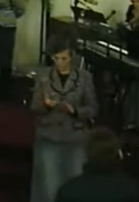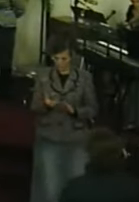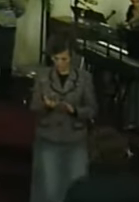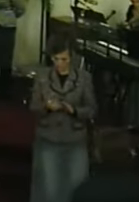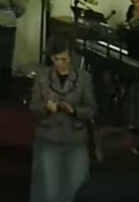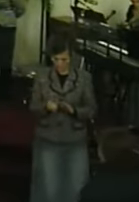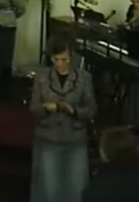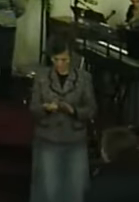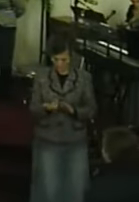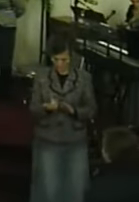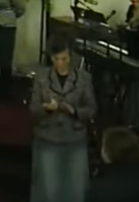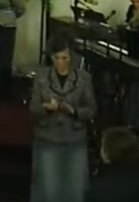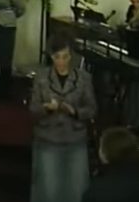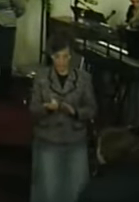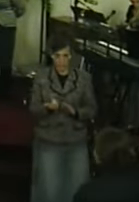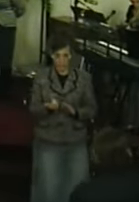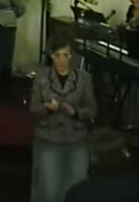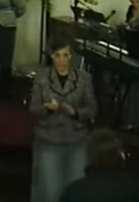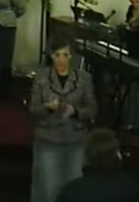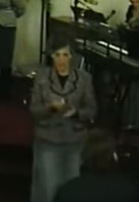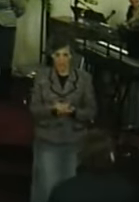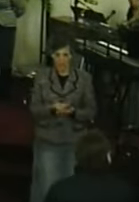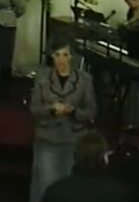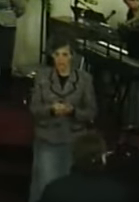our catering service know how many are coming.